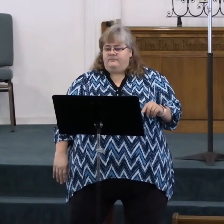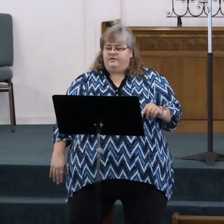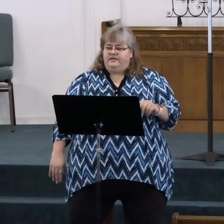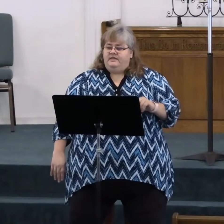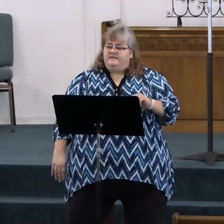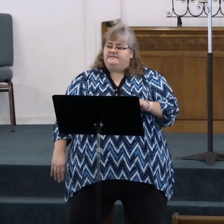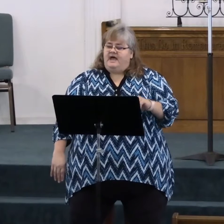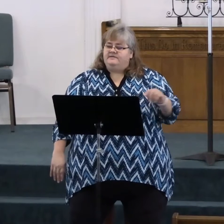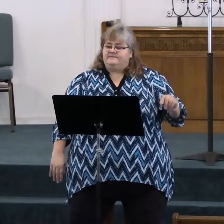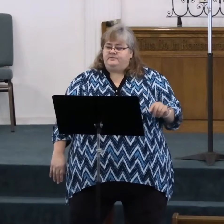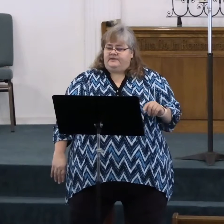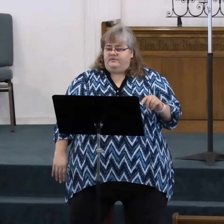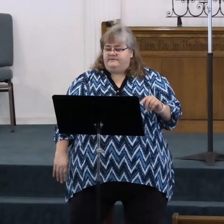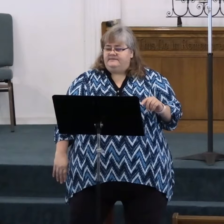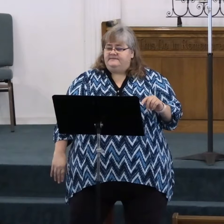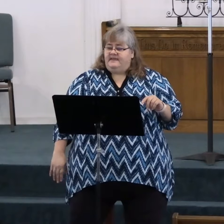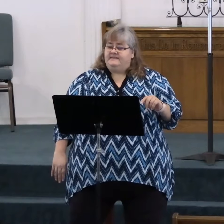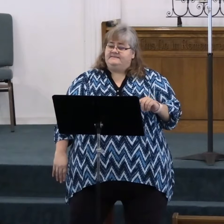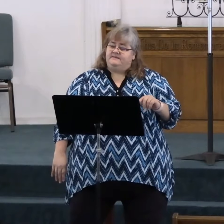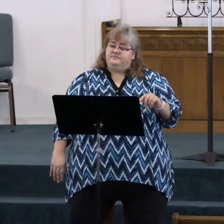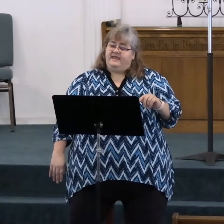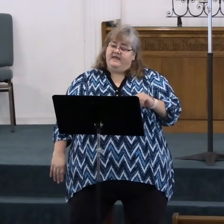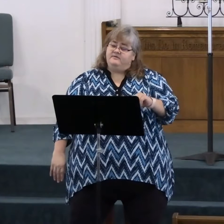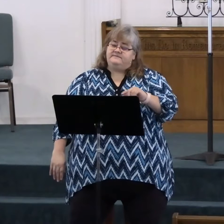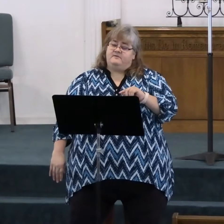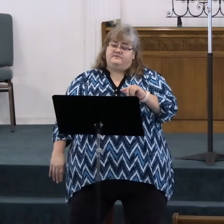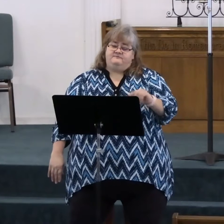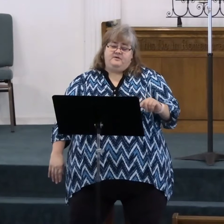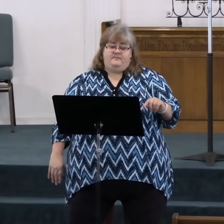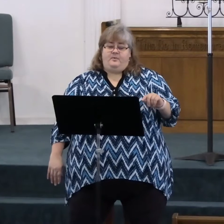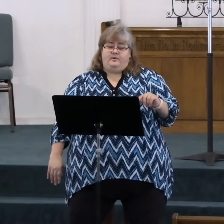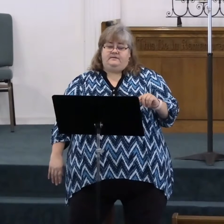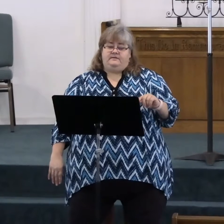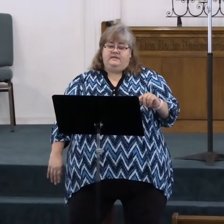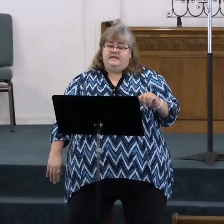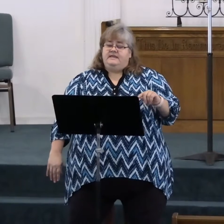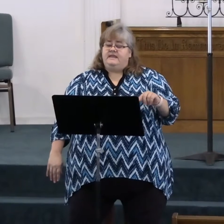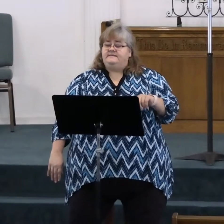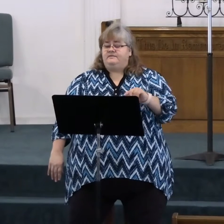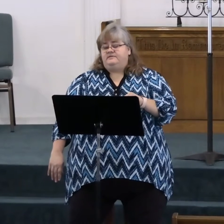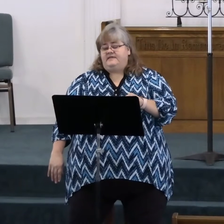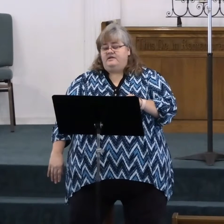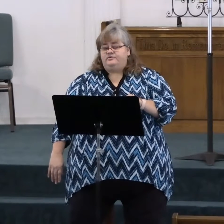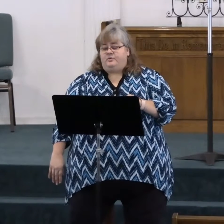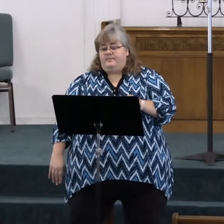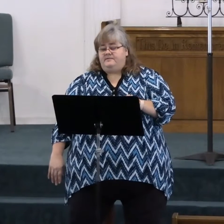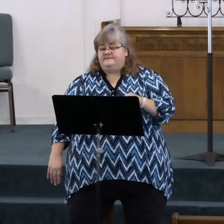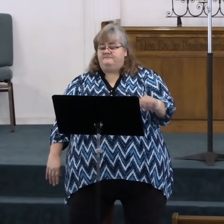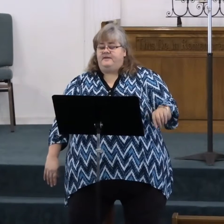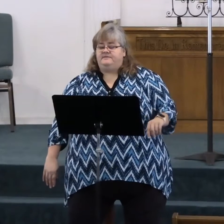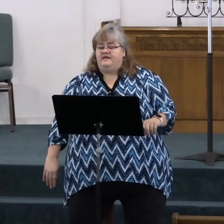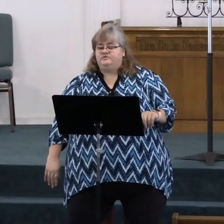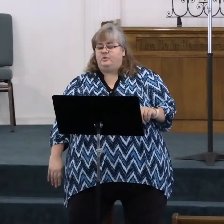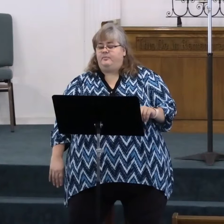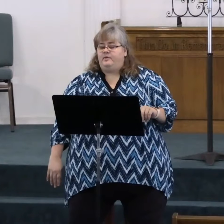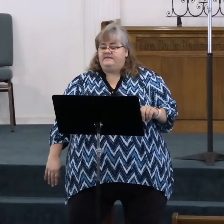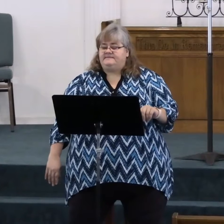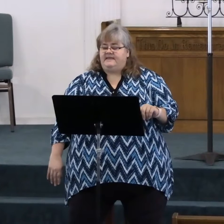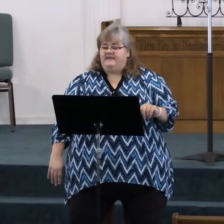discovered dinosaur skeletons and something else that was very important. Next to the dinosaur bones, they found dinosaur prints set